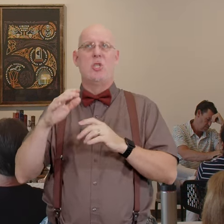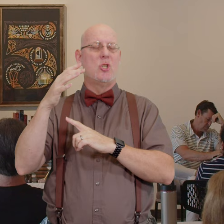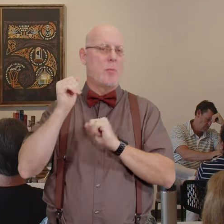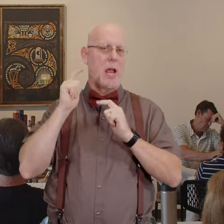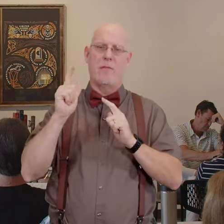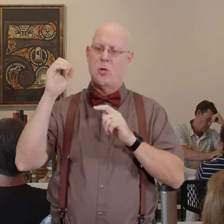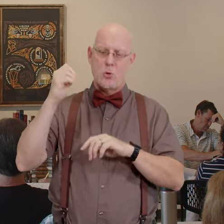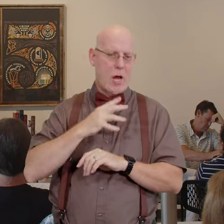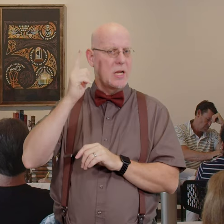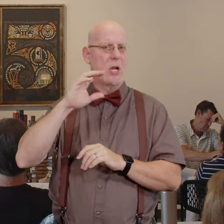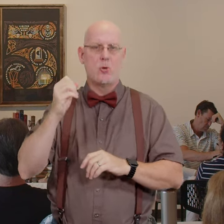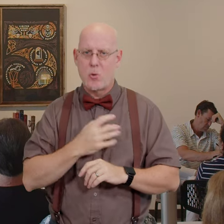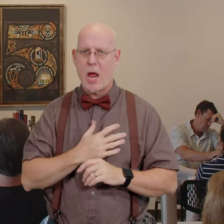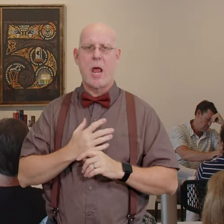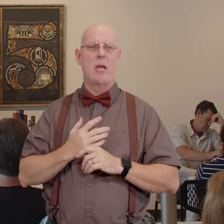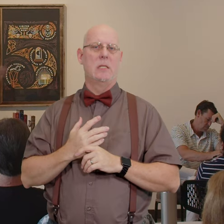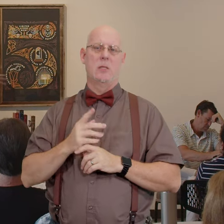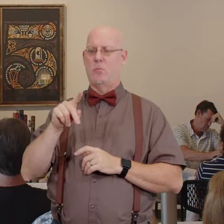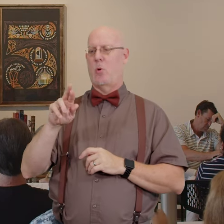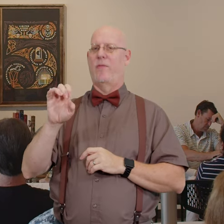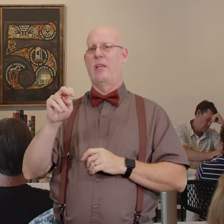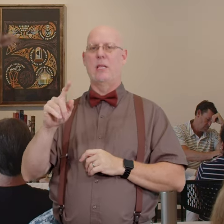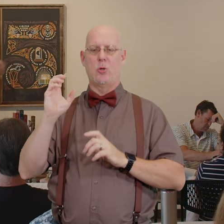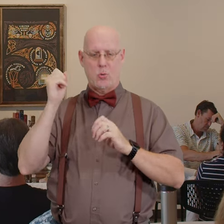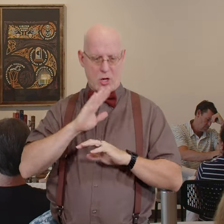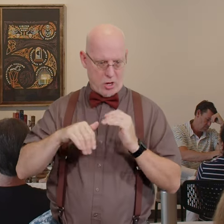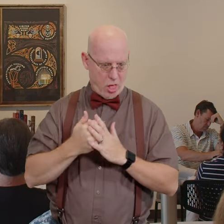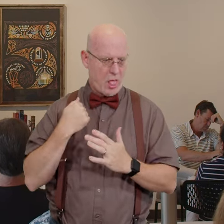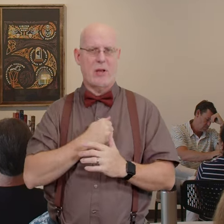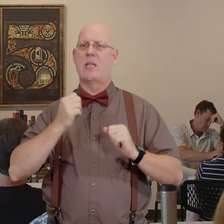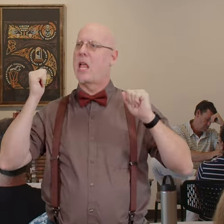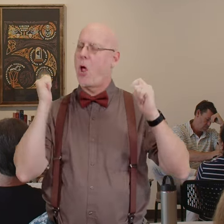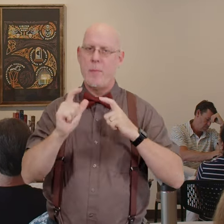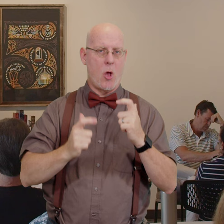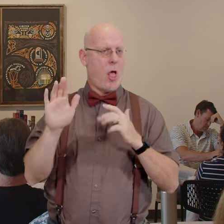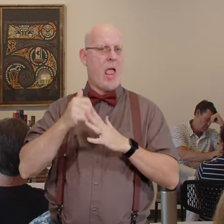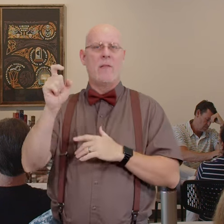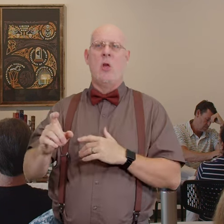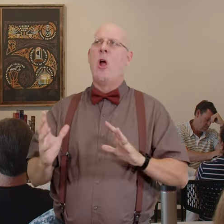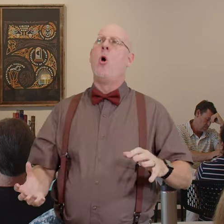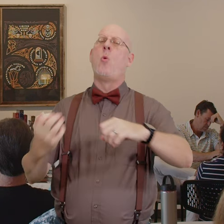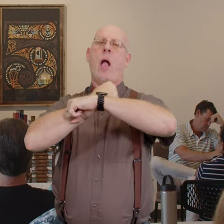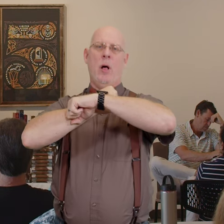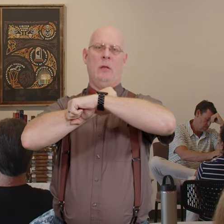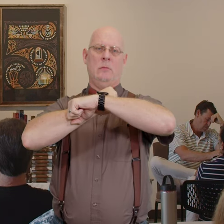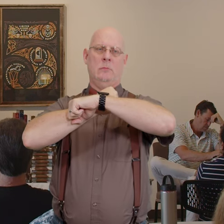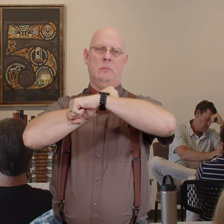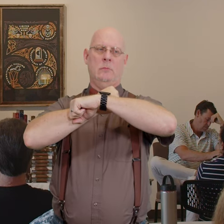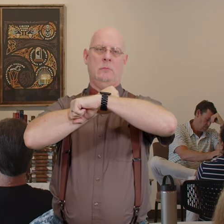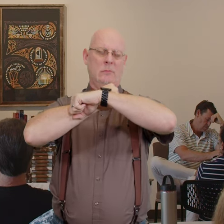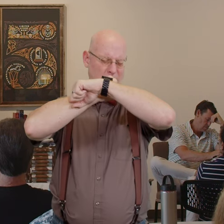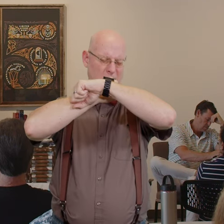preserver, the chopper, everything, that's grace, that's God's grace, his prevenient grace upon all of us, extended to all of us. All the person has to do is grab hold of the